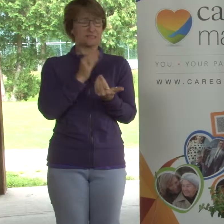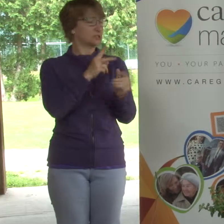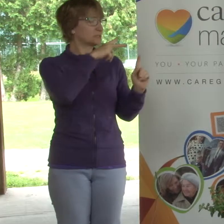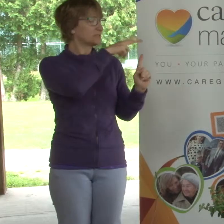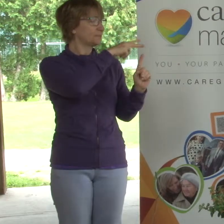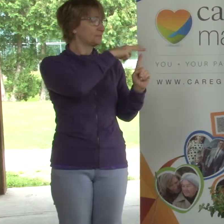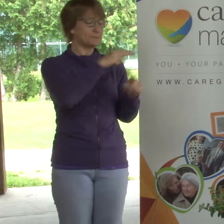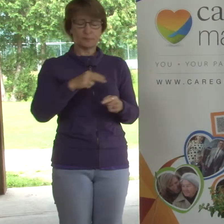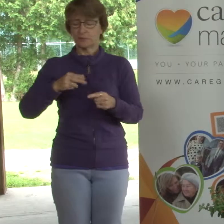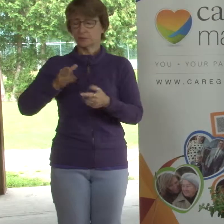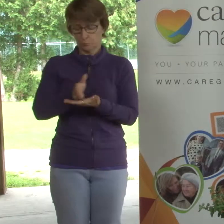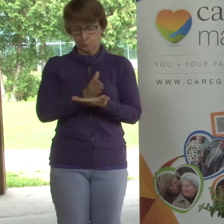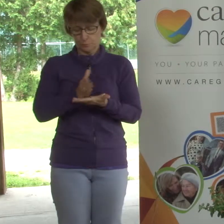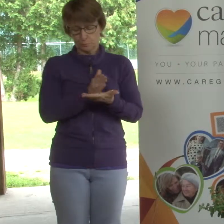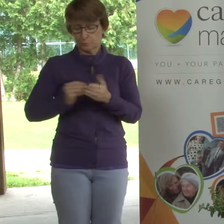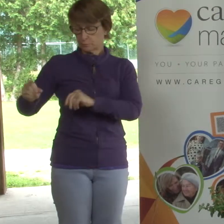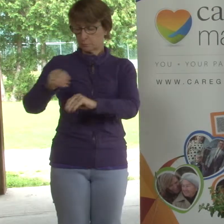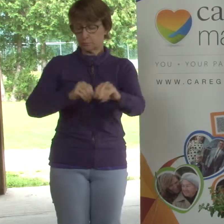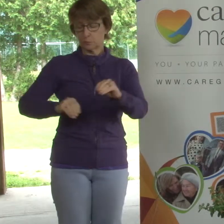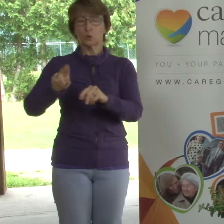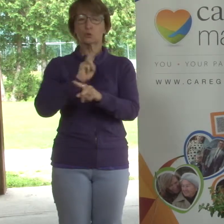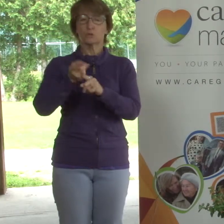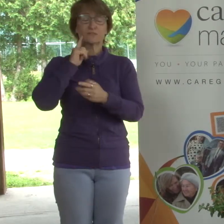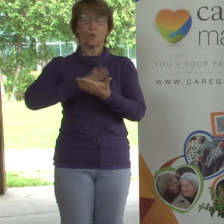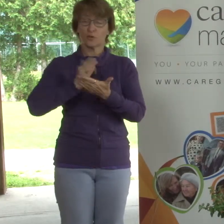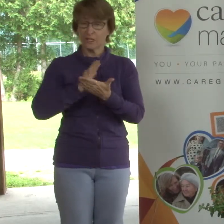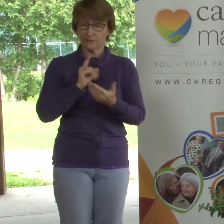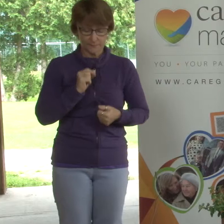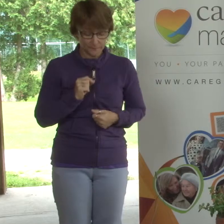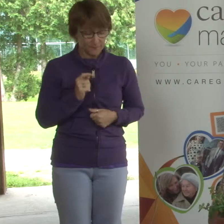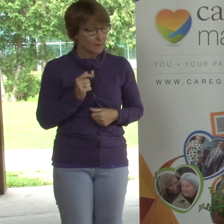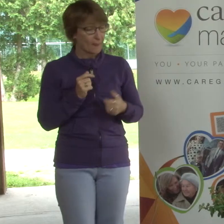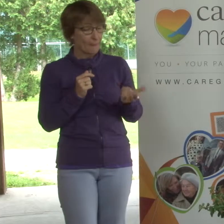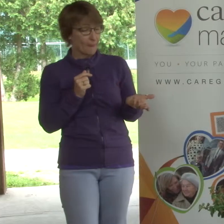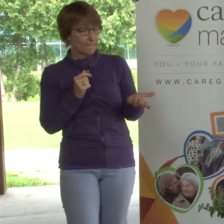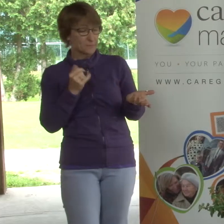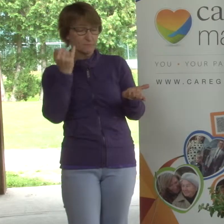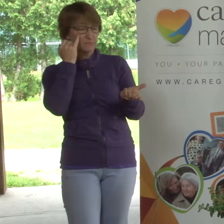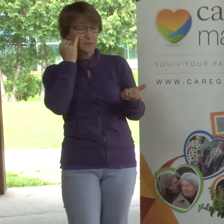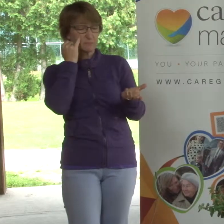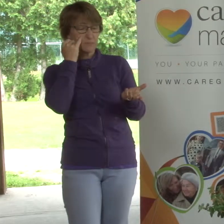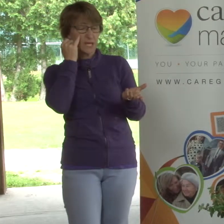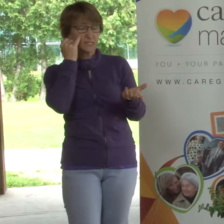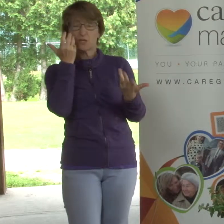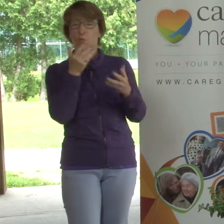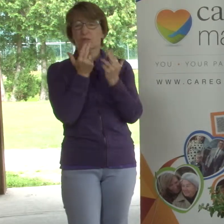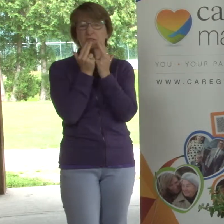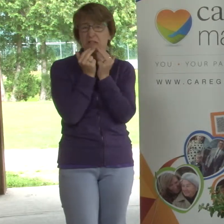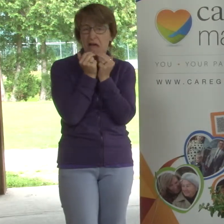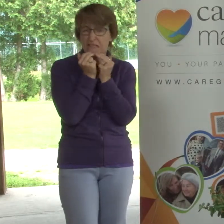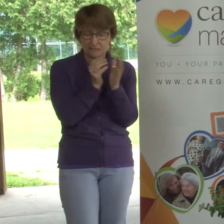table, from your planter to the table. Now, if we didn't want to do this tiny garden,